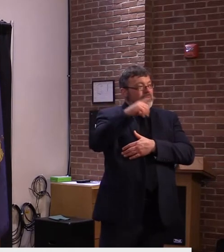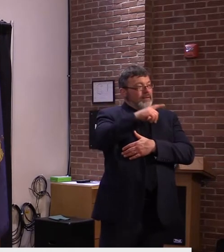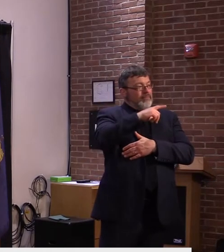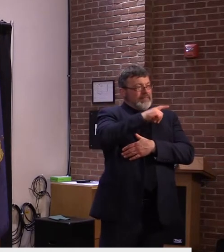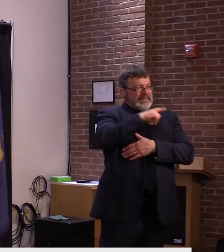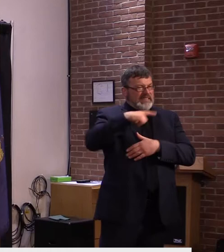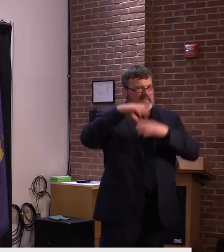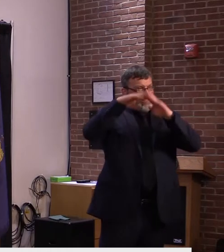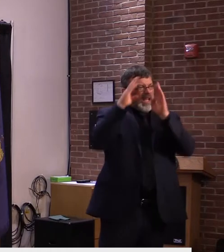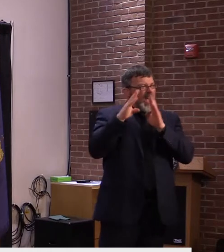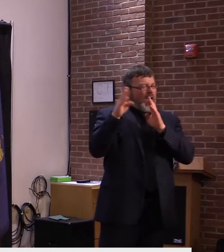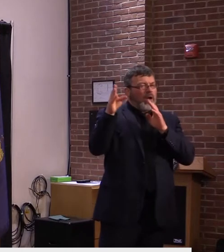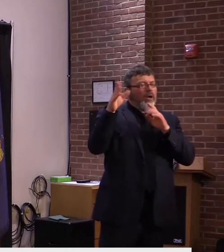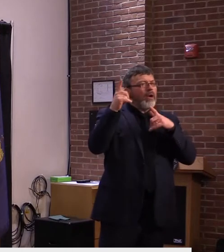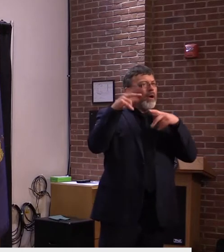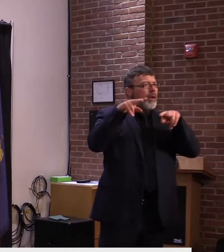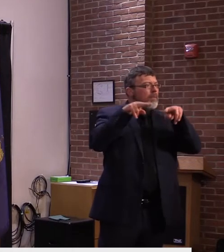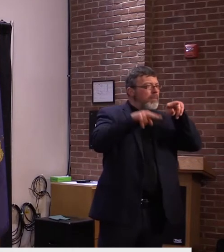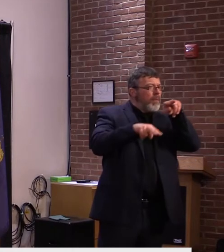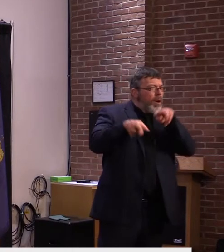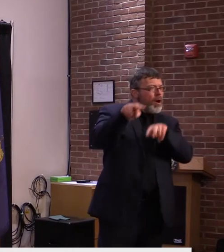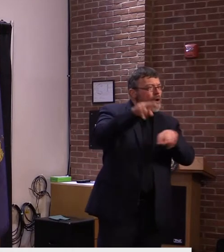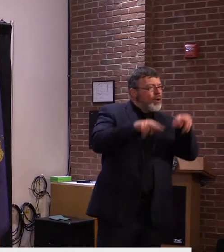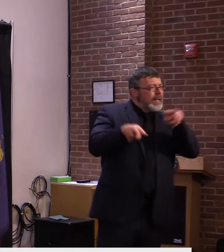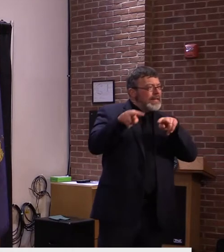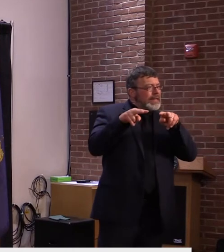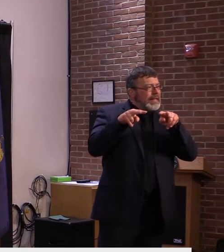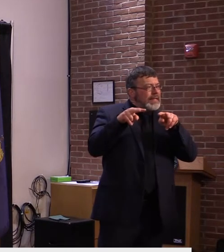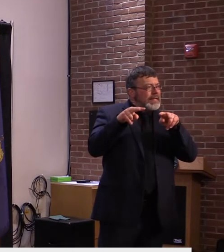some lawmakers get their way, third time's a charm.